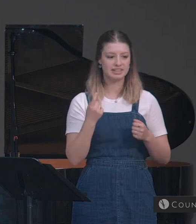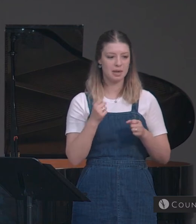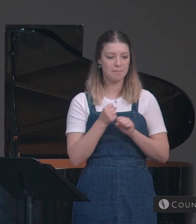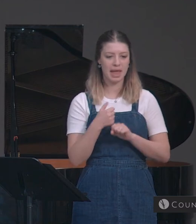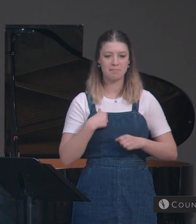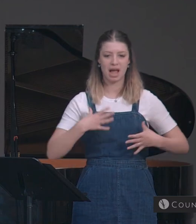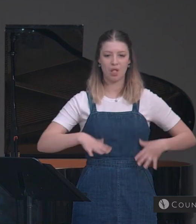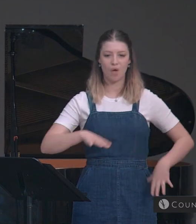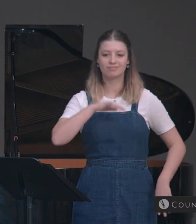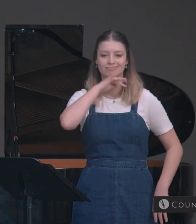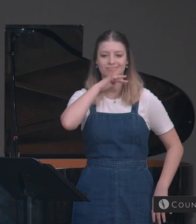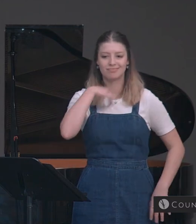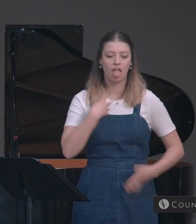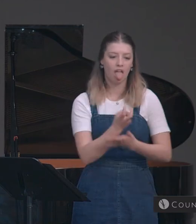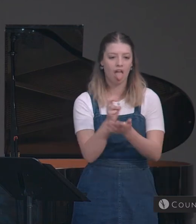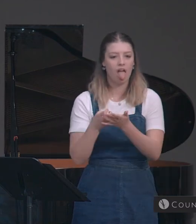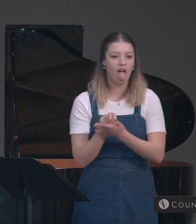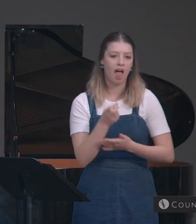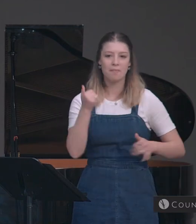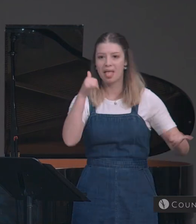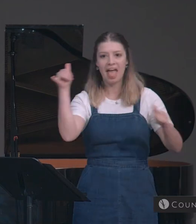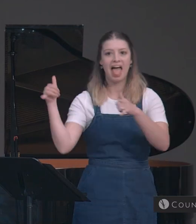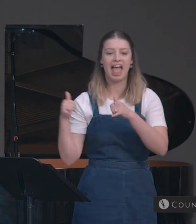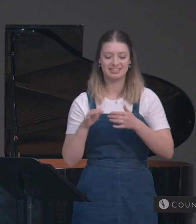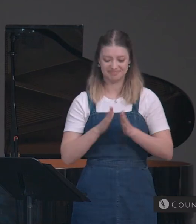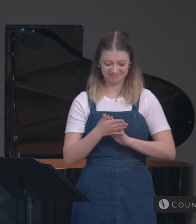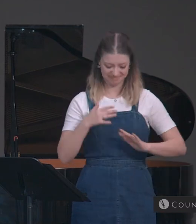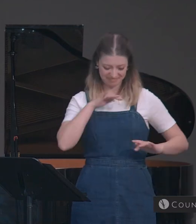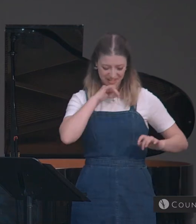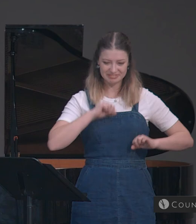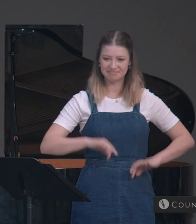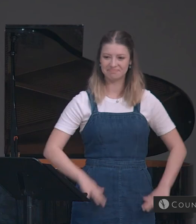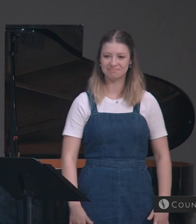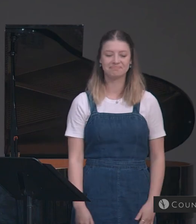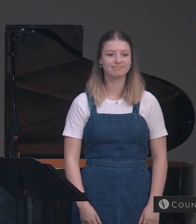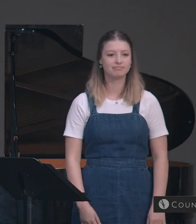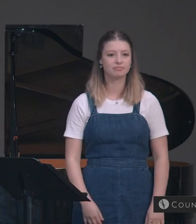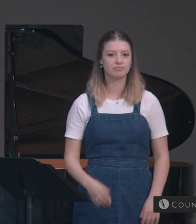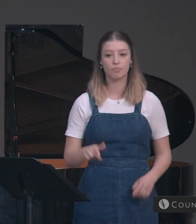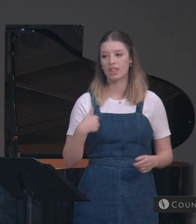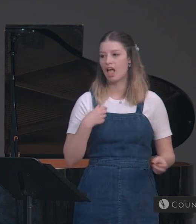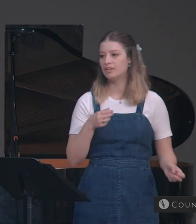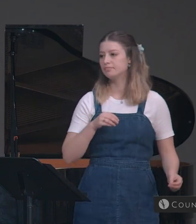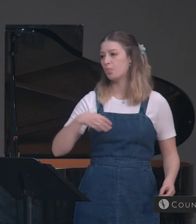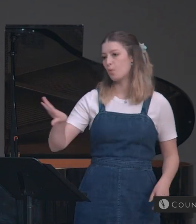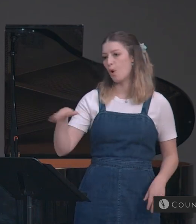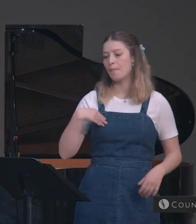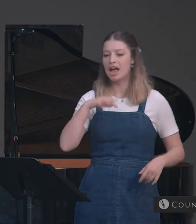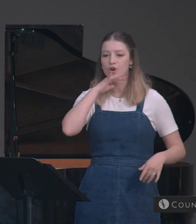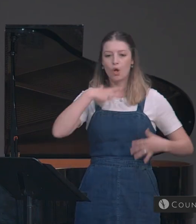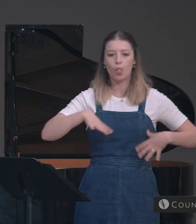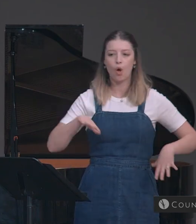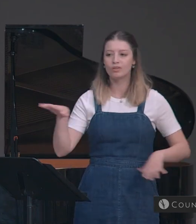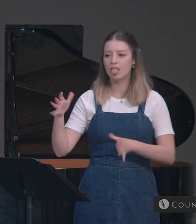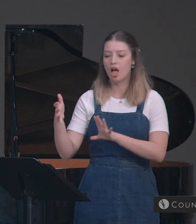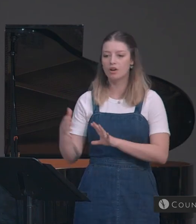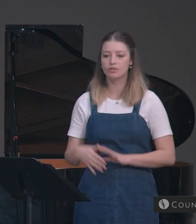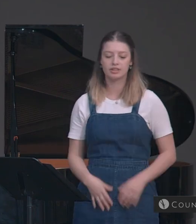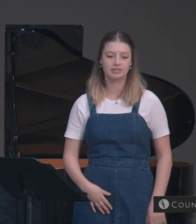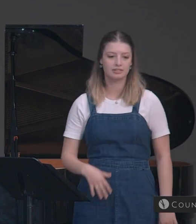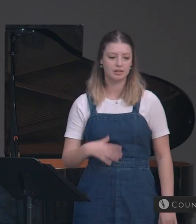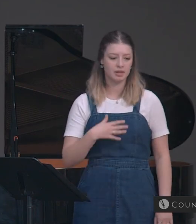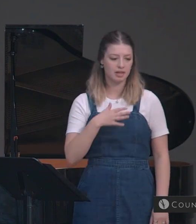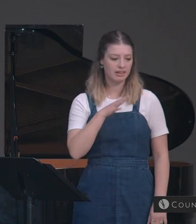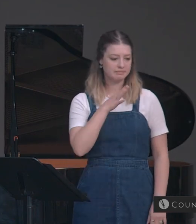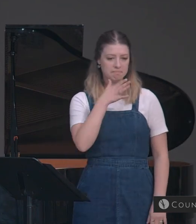clothes filthy. At the end of the day, I'd come in and I would throw my stained and soiled jeans in the laundry. My mom would